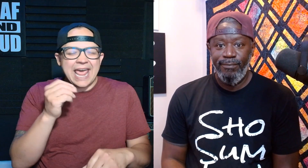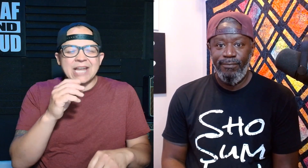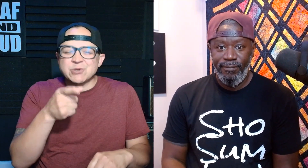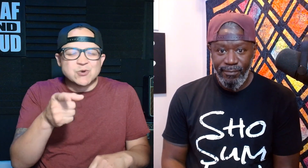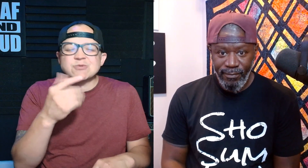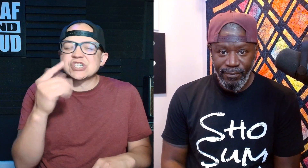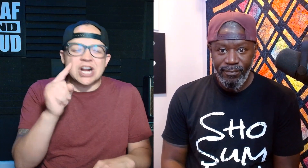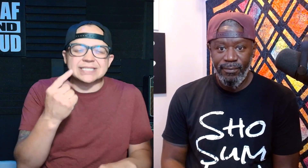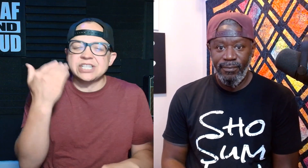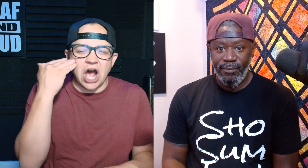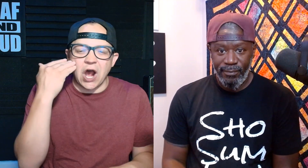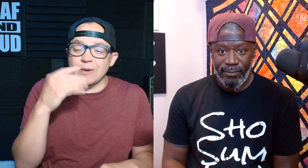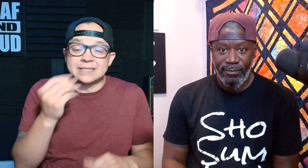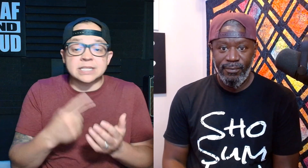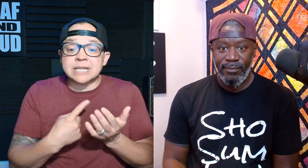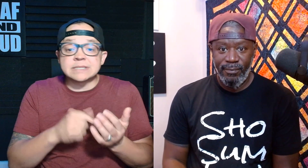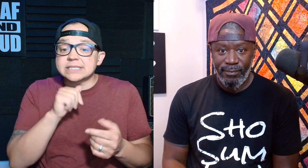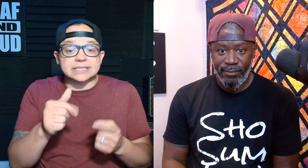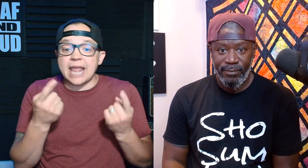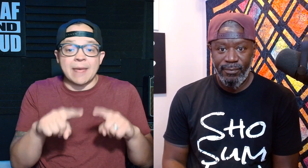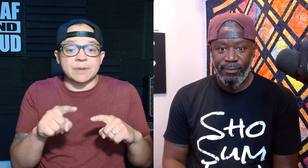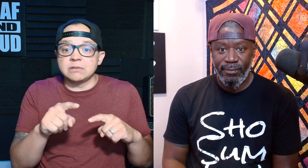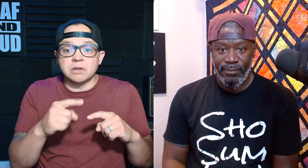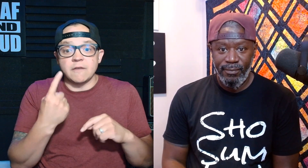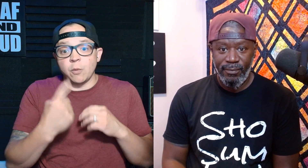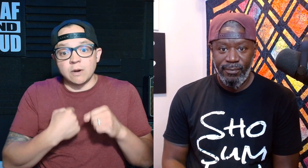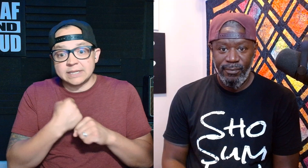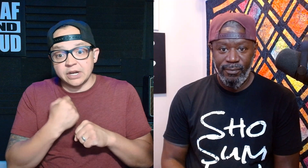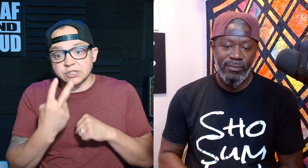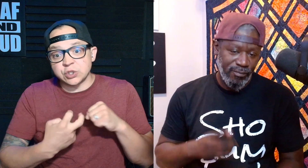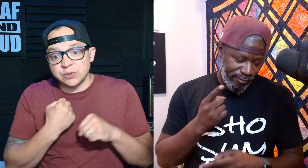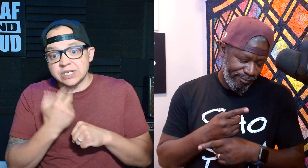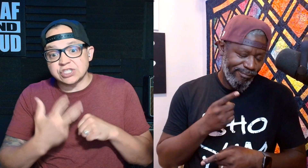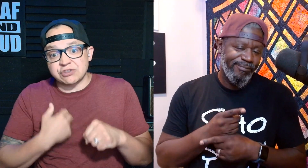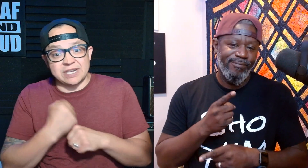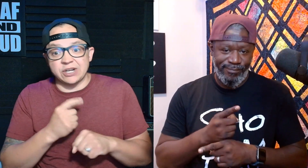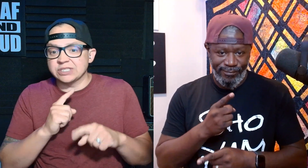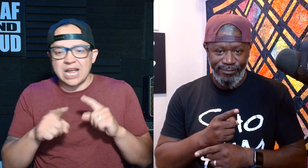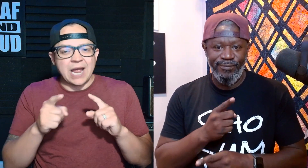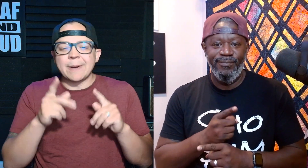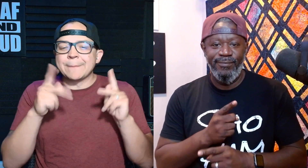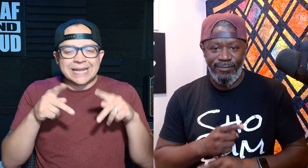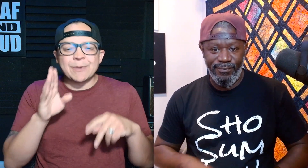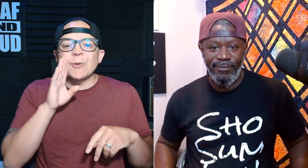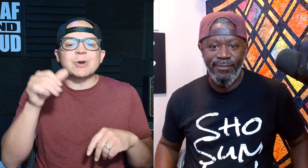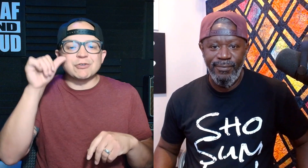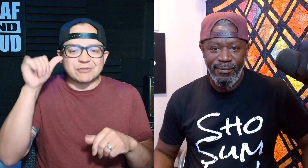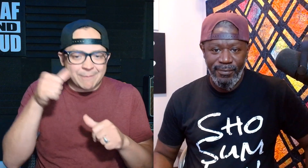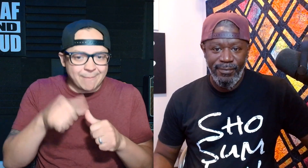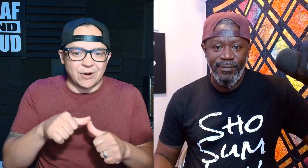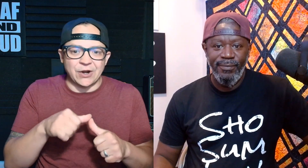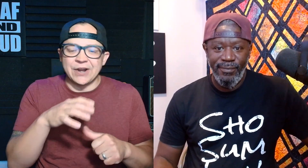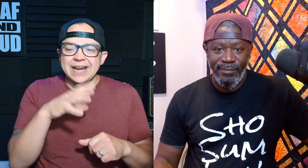things. And you just know, and sometimes it doesn't happen for 1 year, 2 years, 3 years, but people